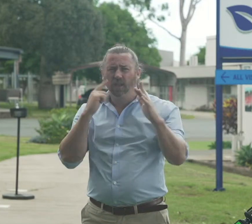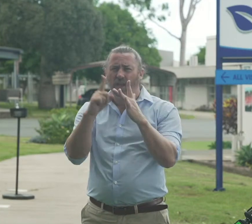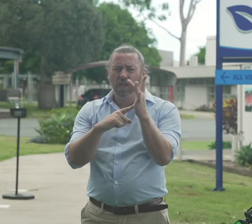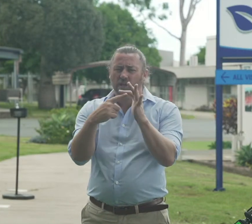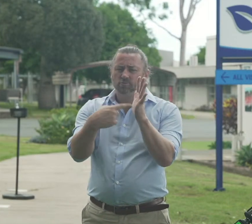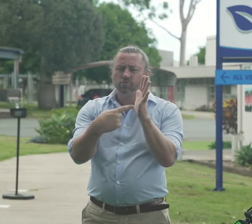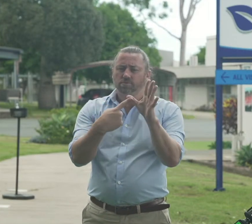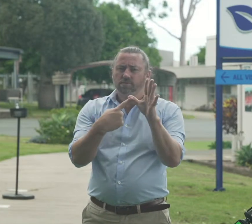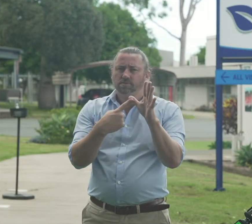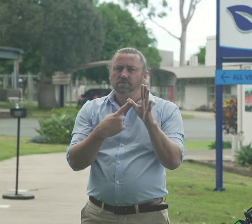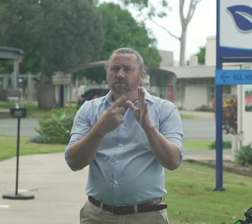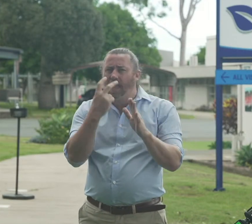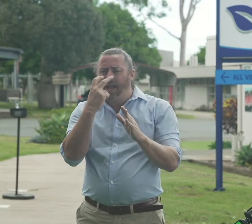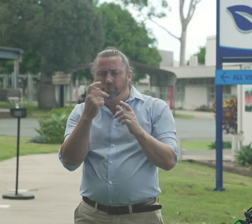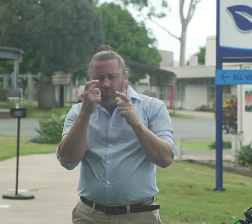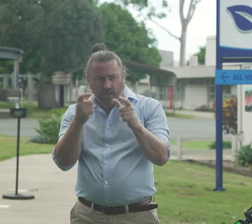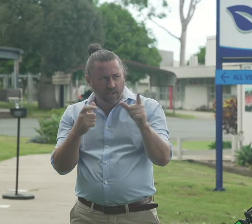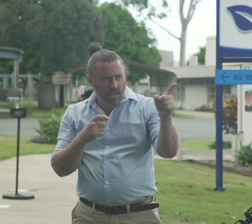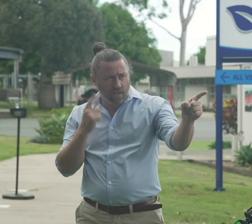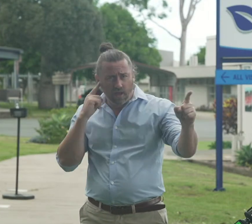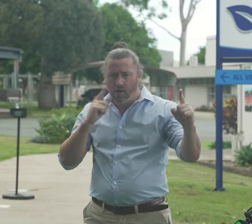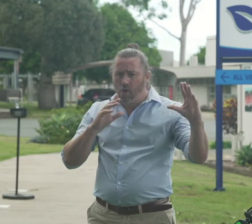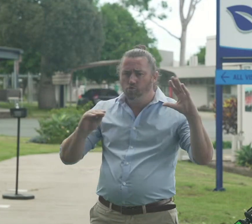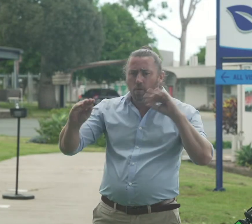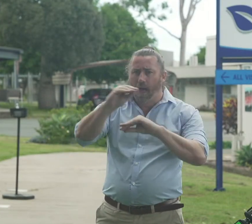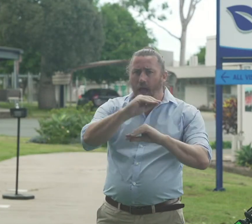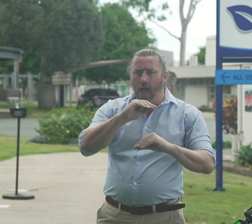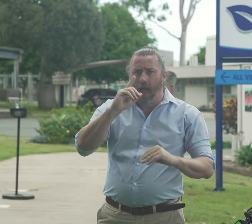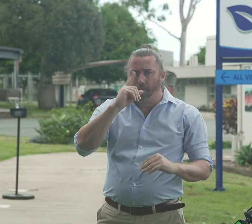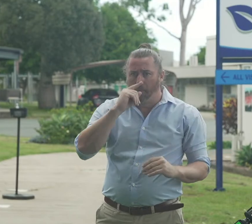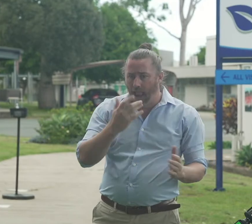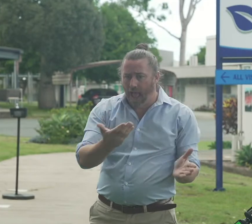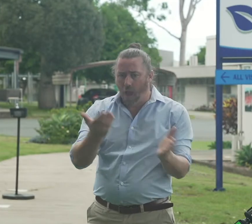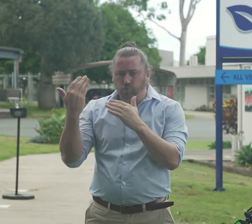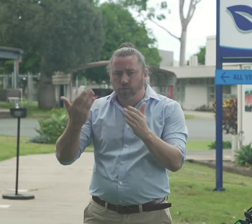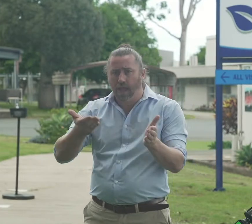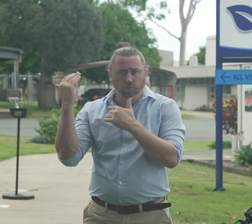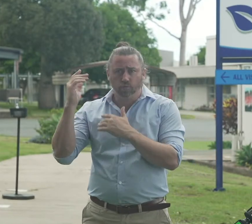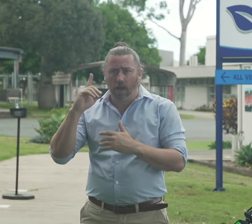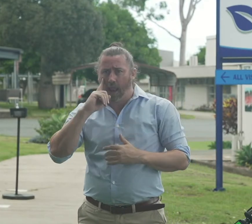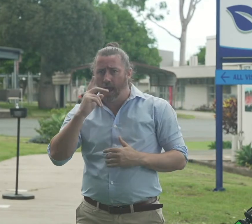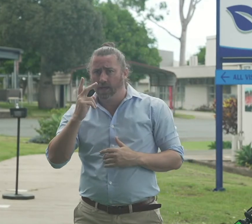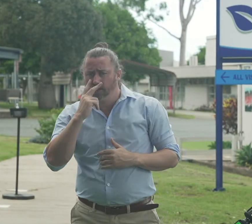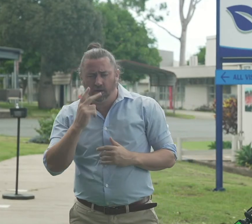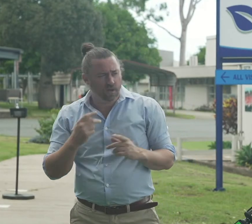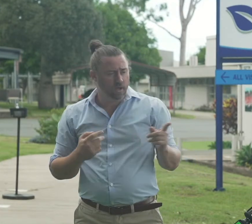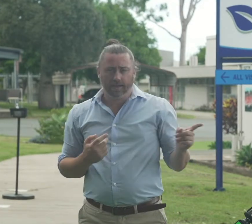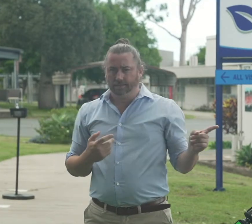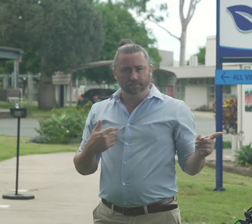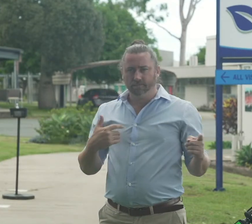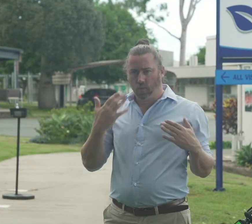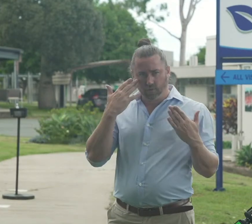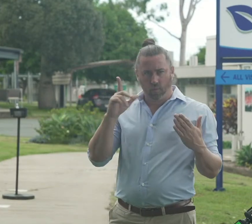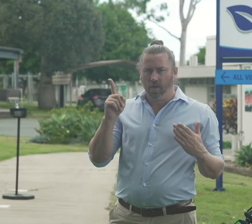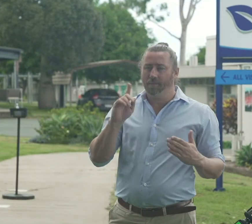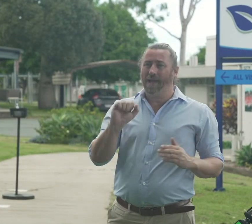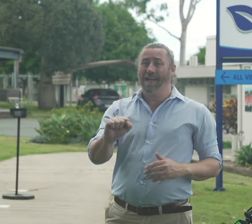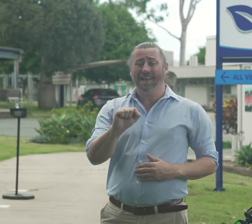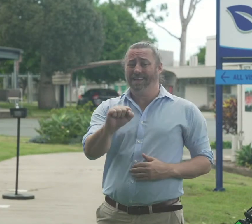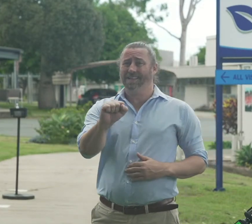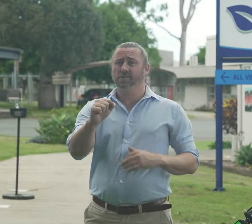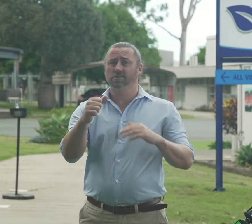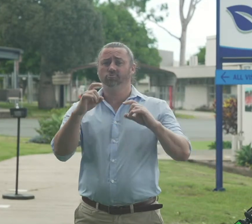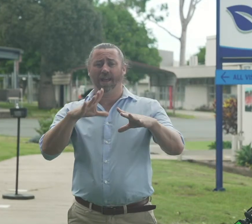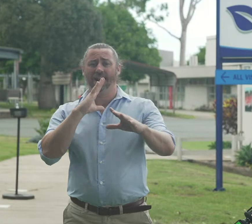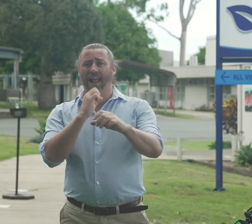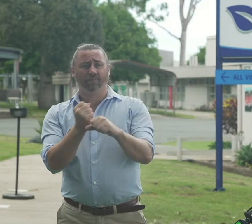on the situation there? There was rumours that they've been evacuated. Do we know? I don't believe that they have been evacuated, but it is a private Commonwealth facility, but I